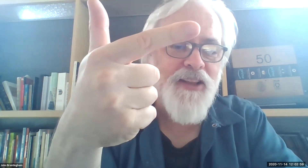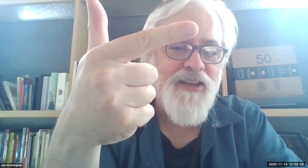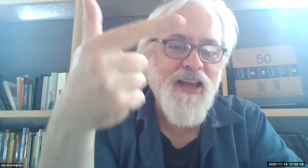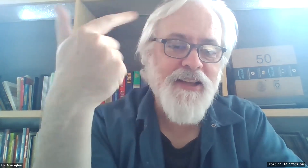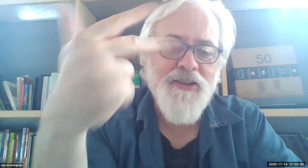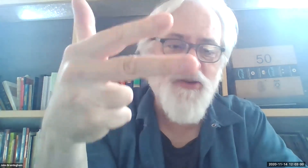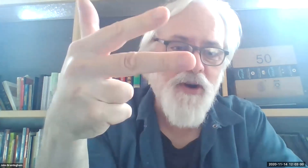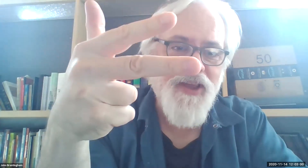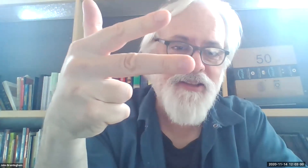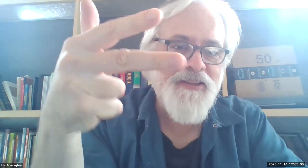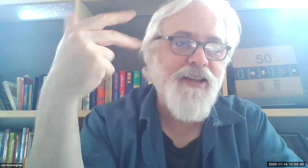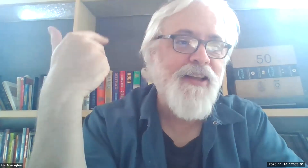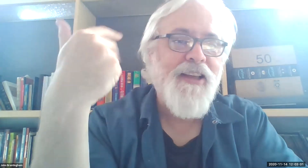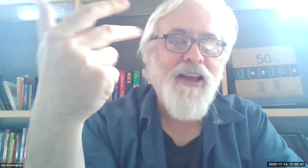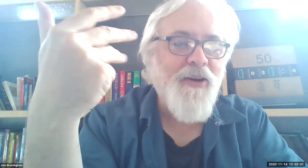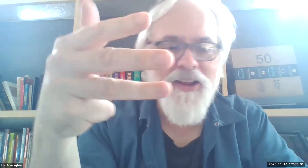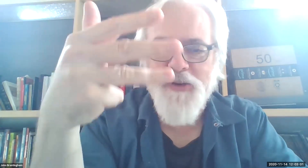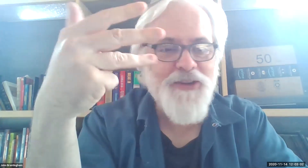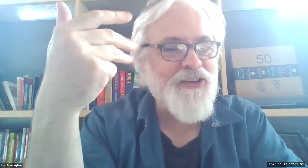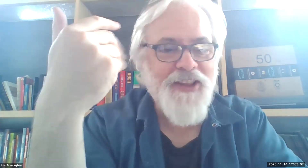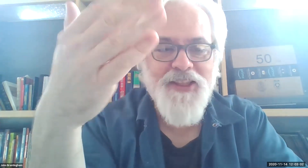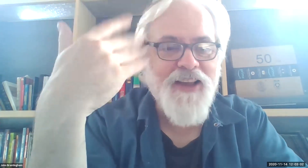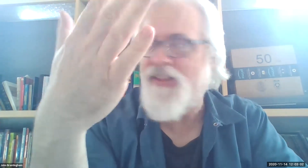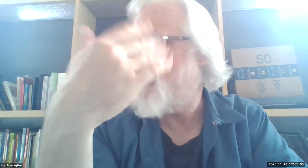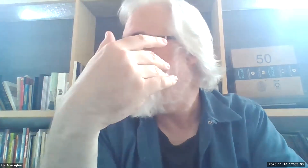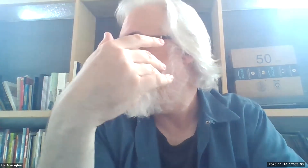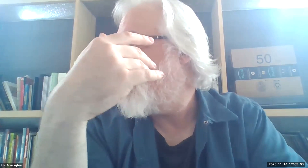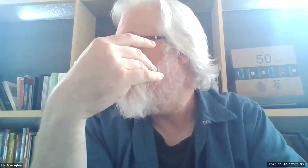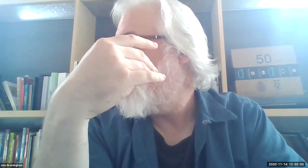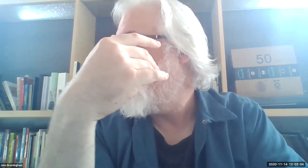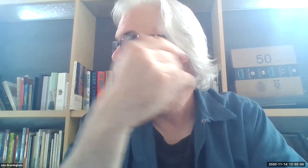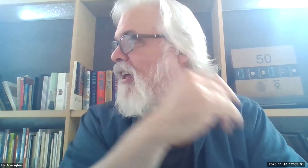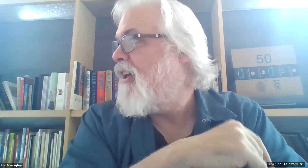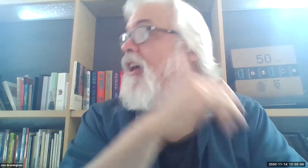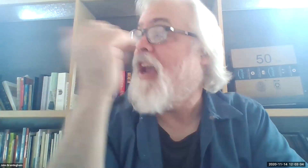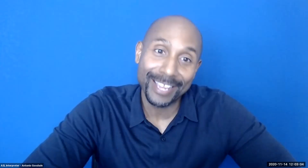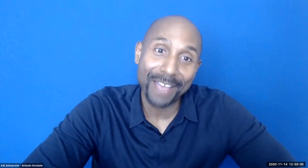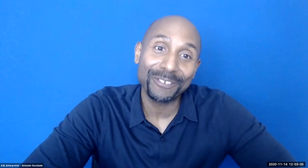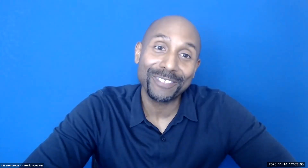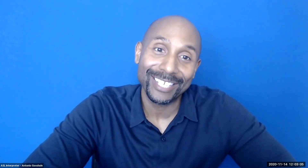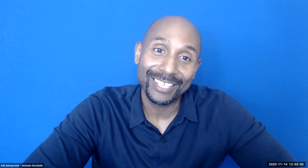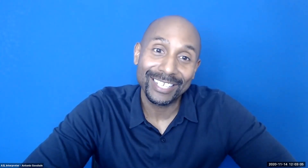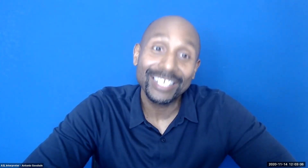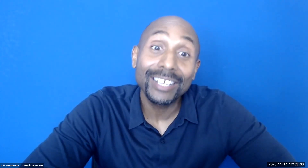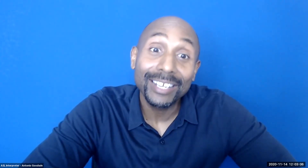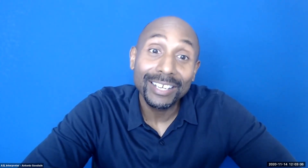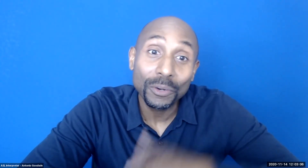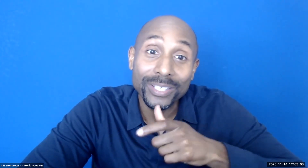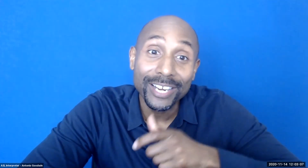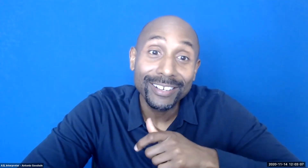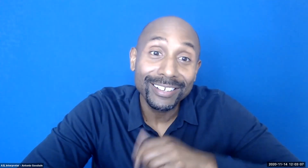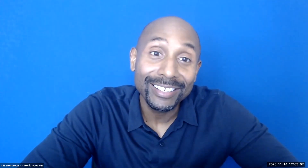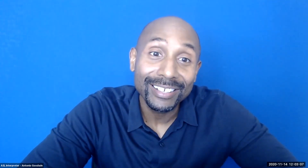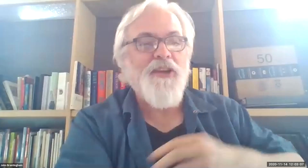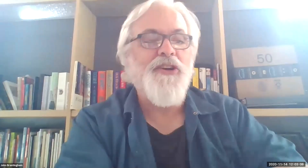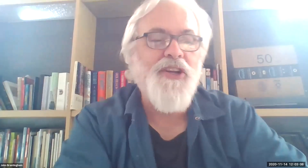a rattlesnake, scorpions. It was just thing after thing. Yeah, the ranger was there. That was nice. Who was